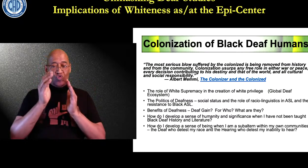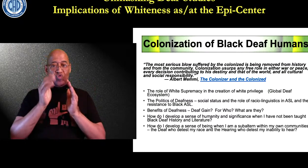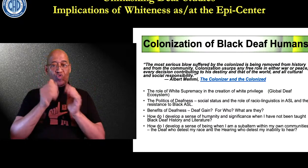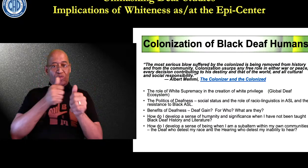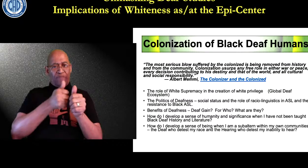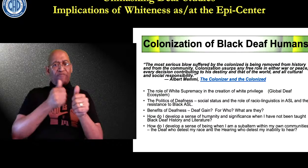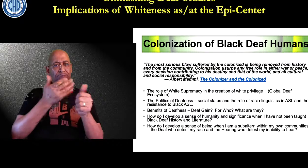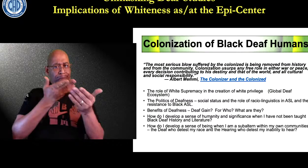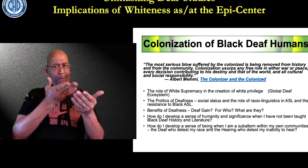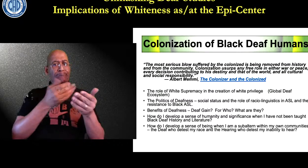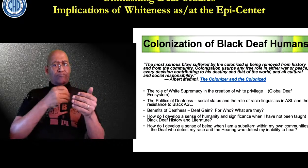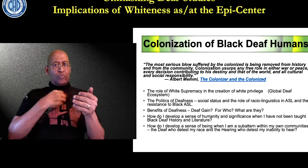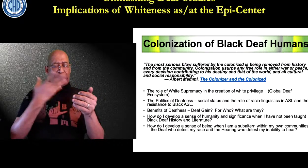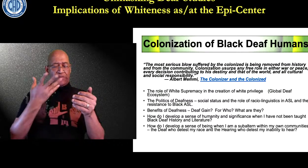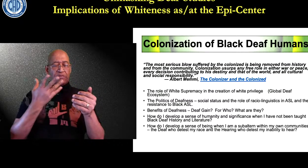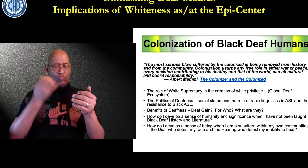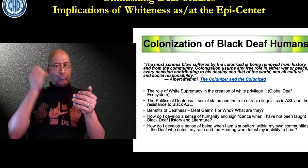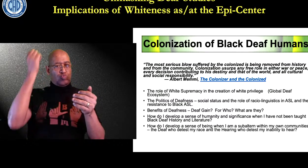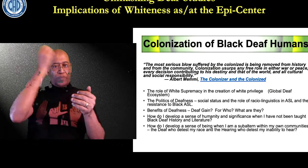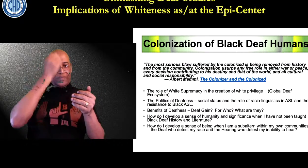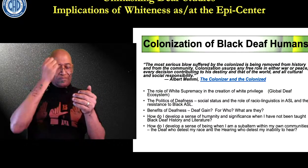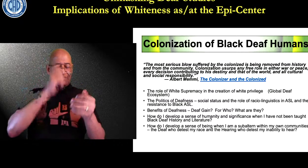Black.